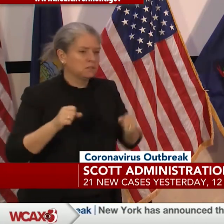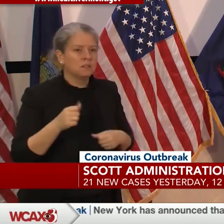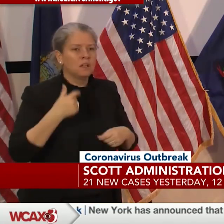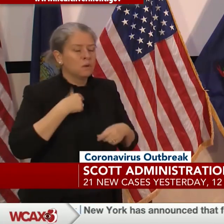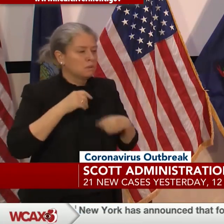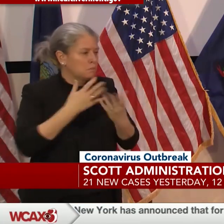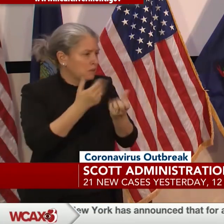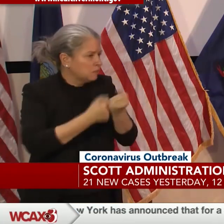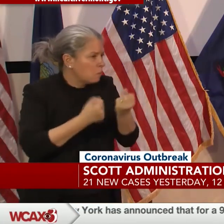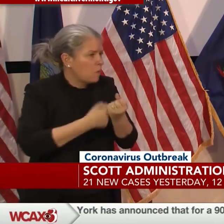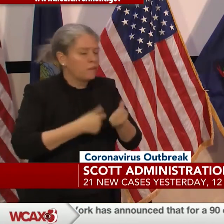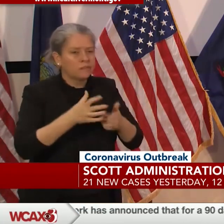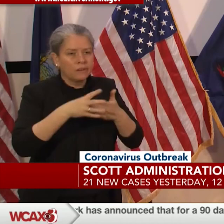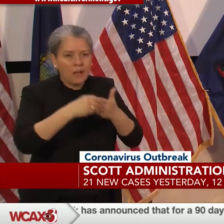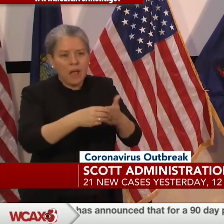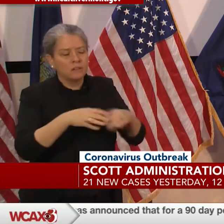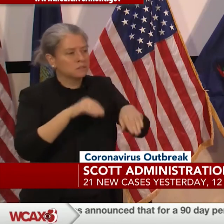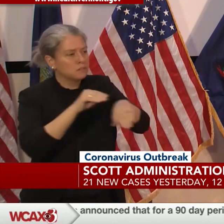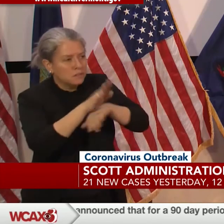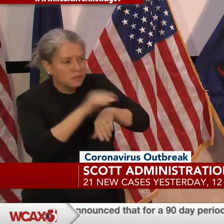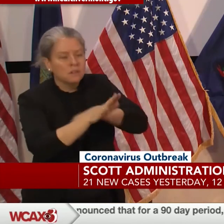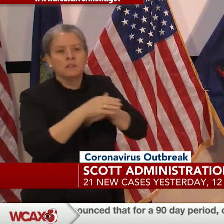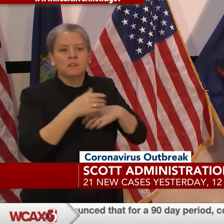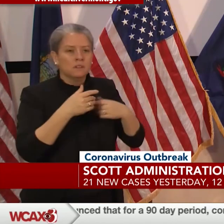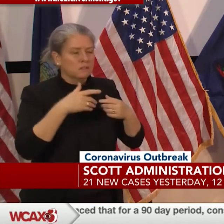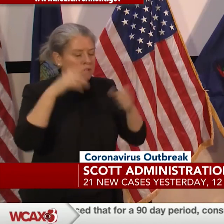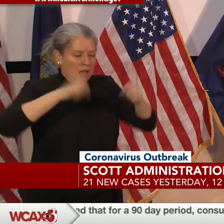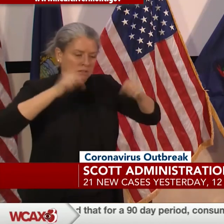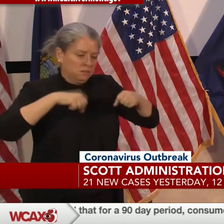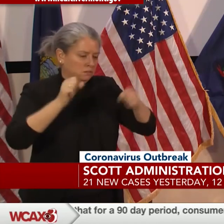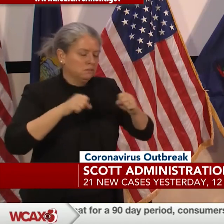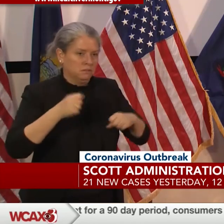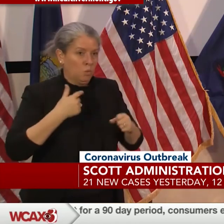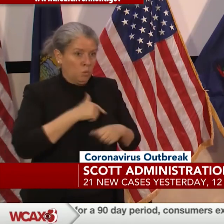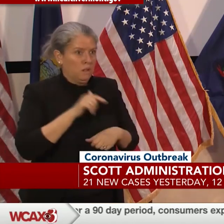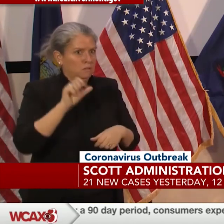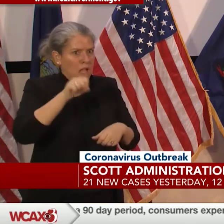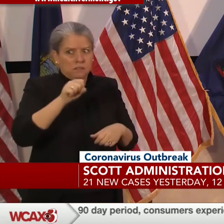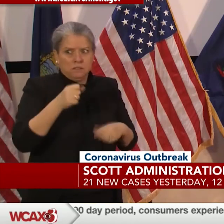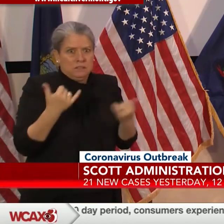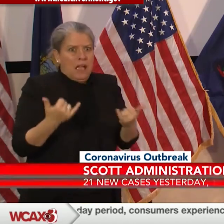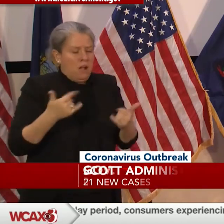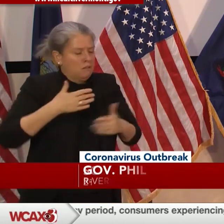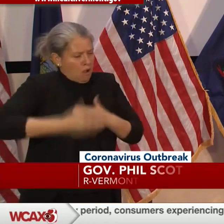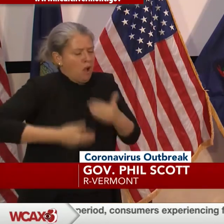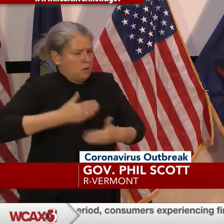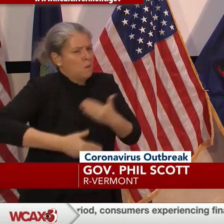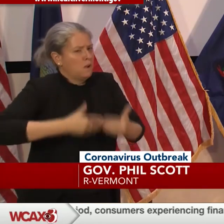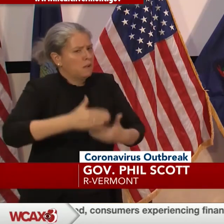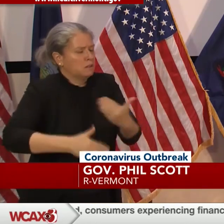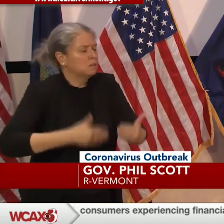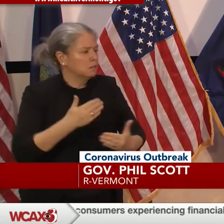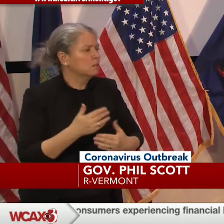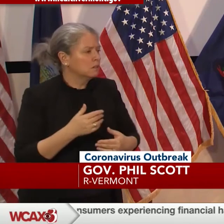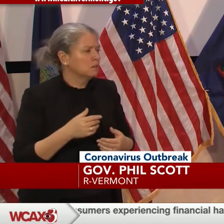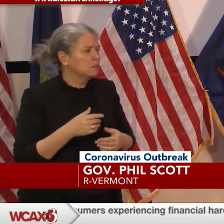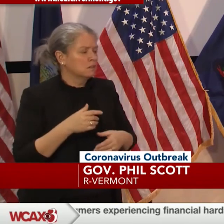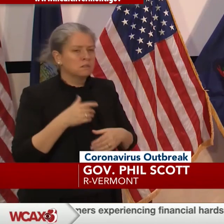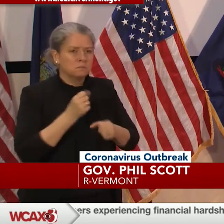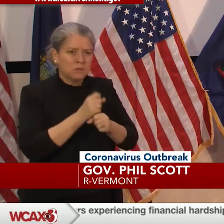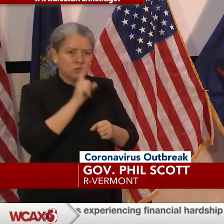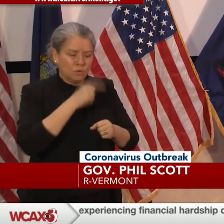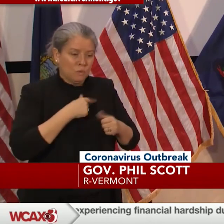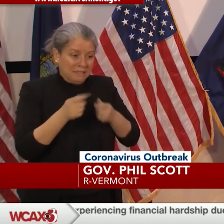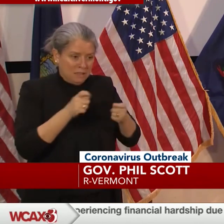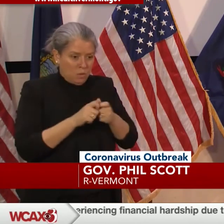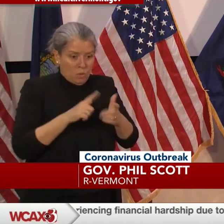whatever help we can, guidance to do so. So, yes, I would say it's an ongoing effort to make sure that we're dealing with a